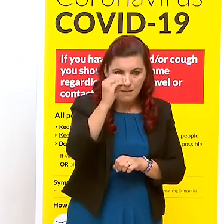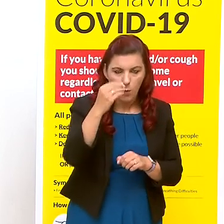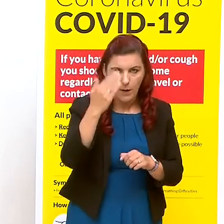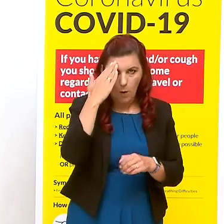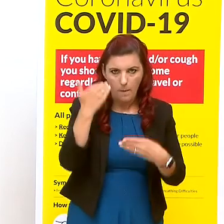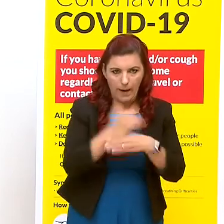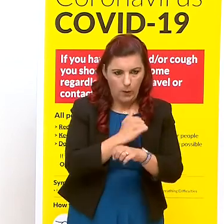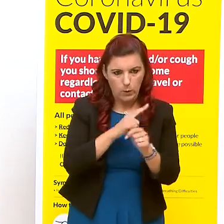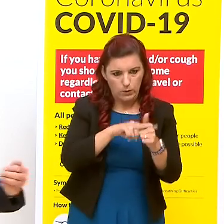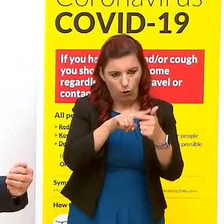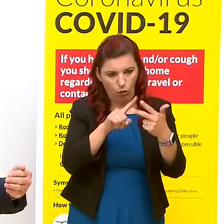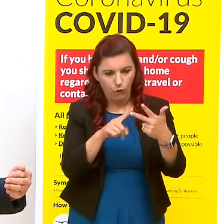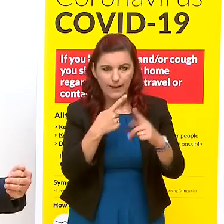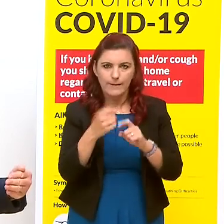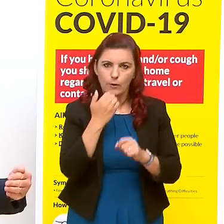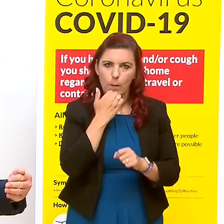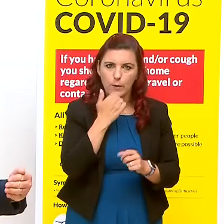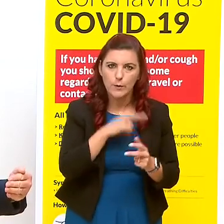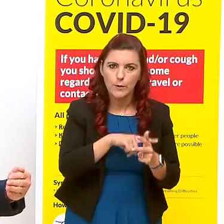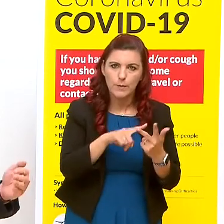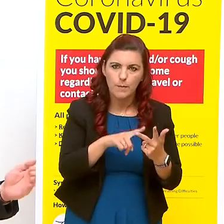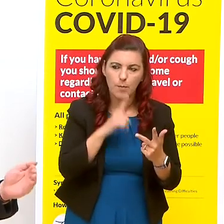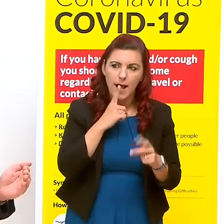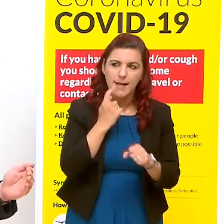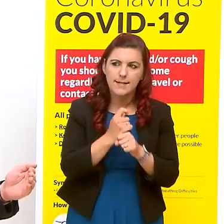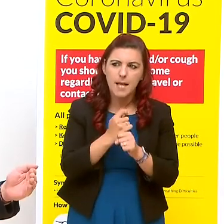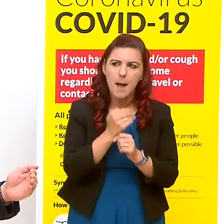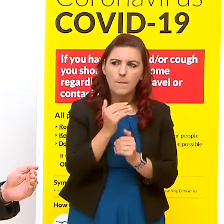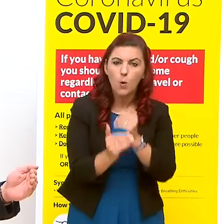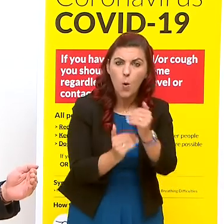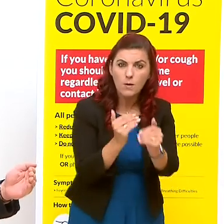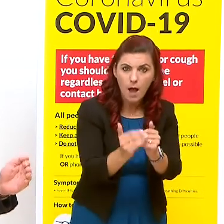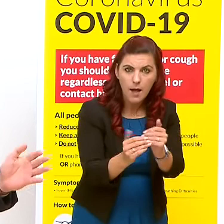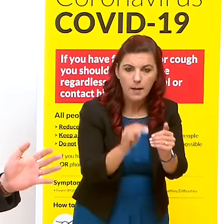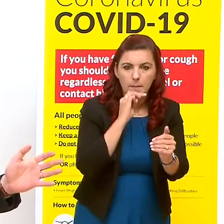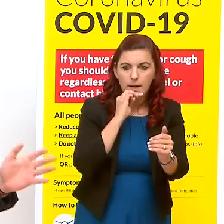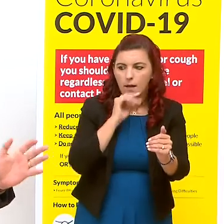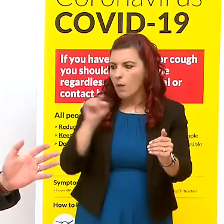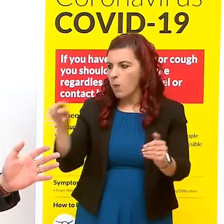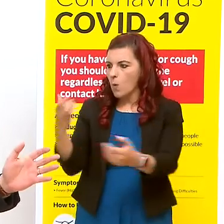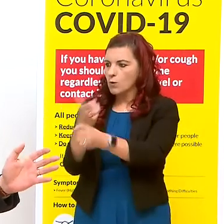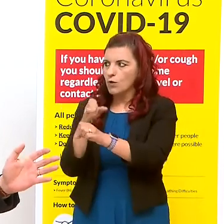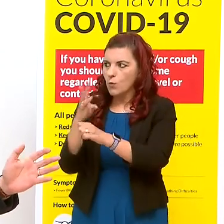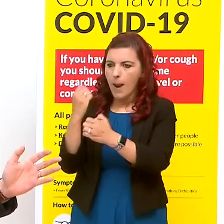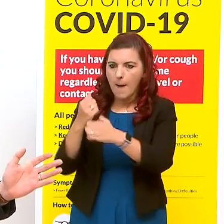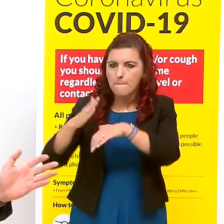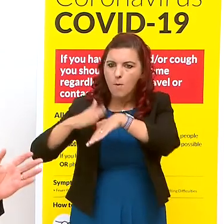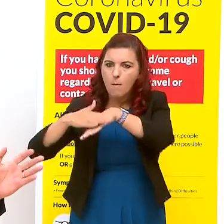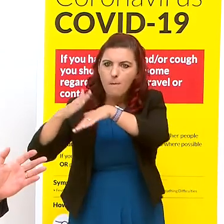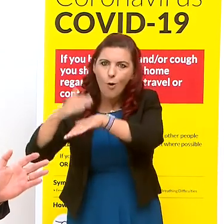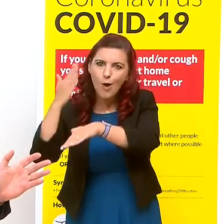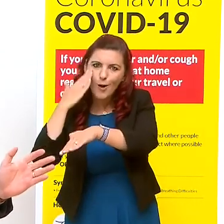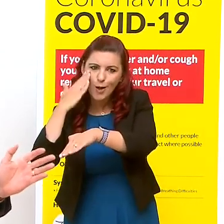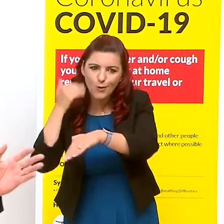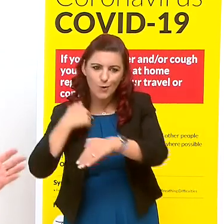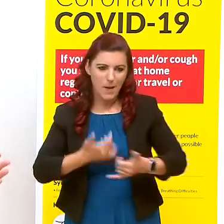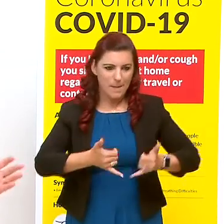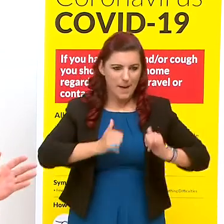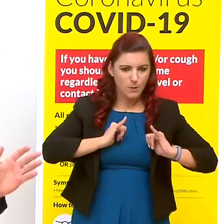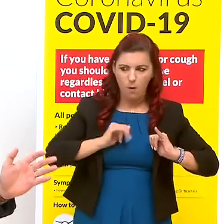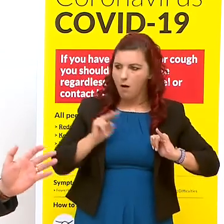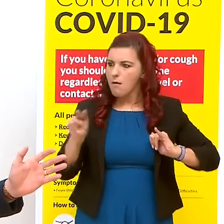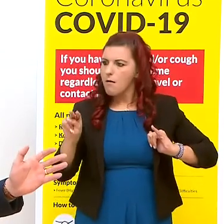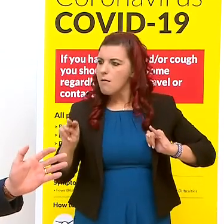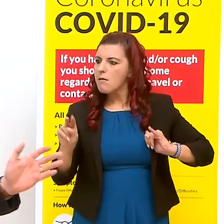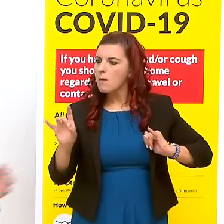time. But as time goes on, we will have the benefit of having more advanced knowledge based on the fact that other European countries who've gone through this whole